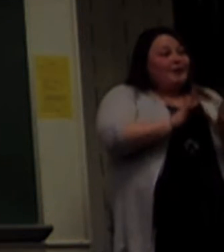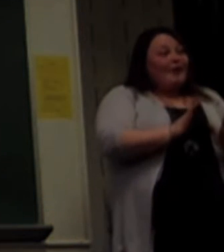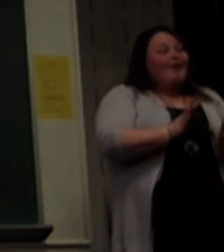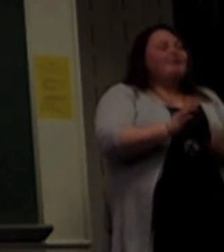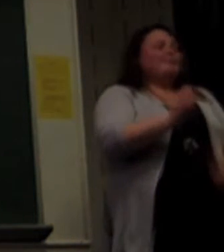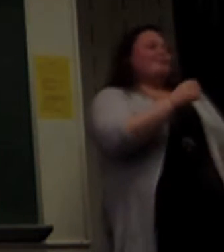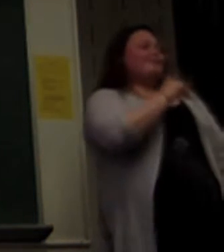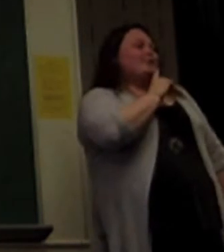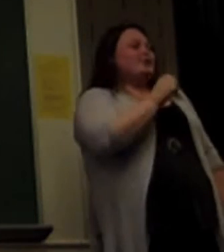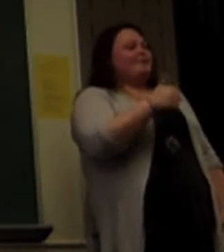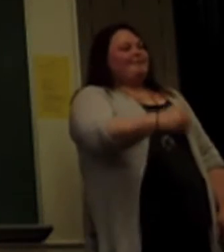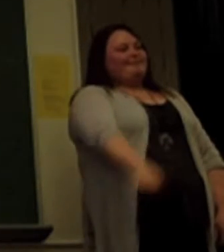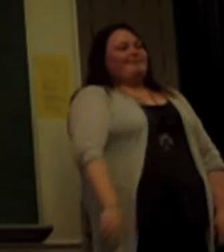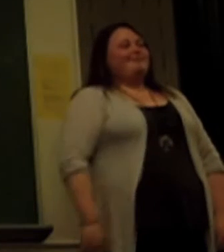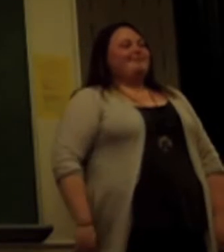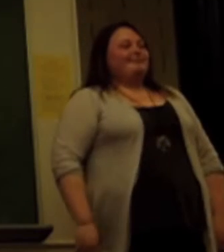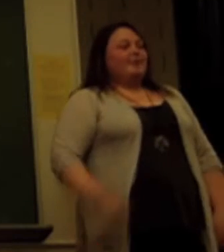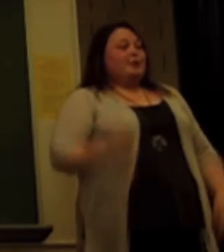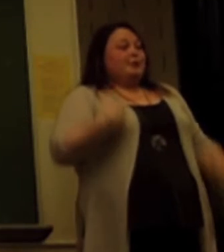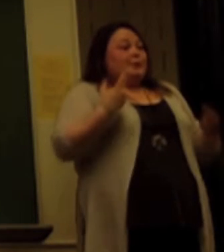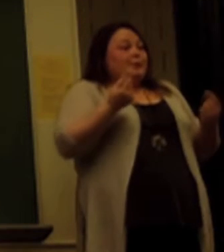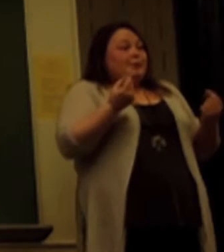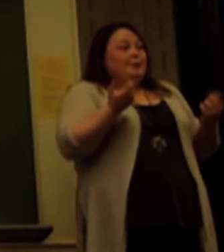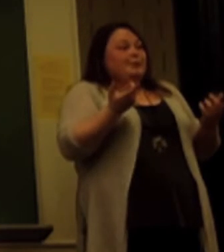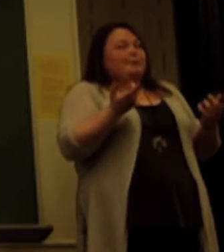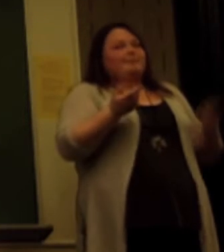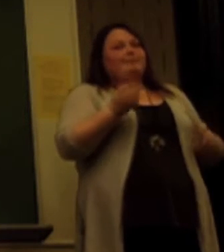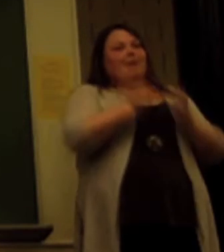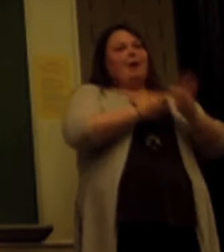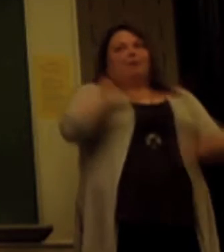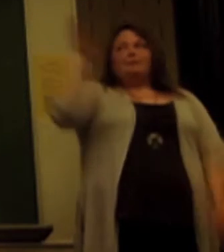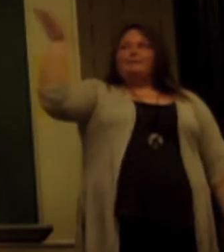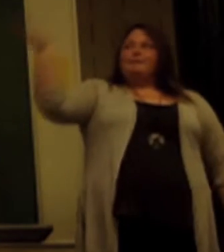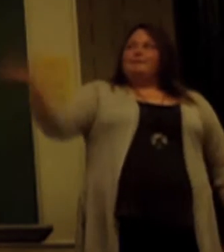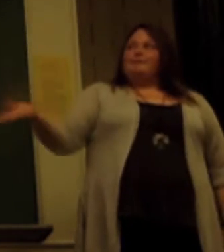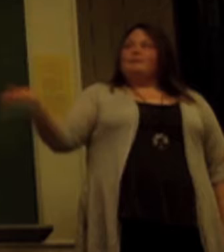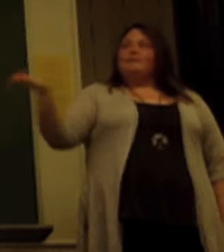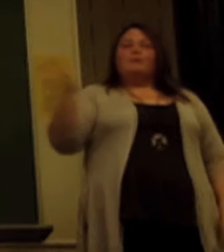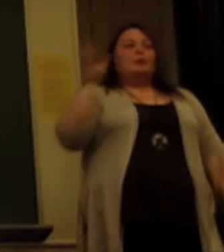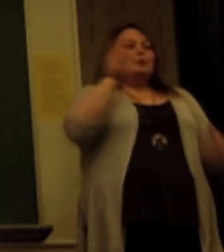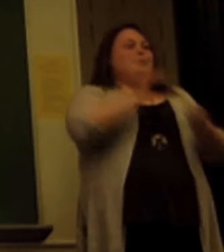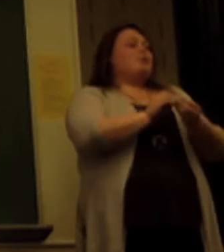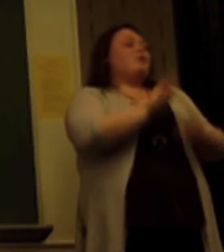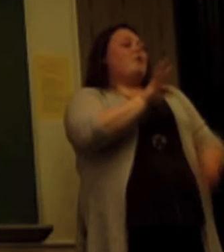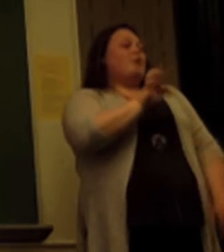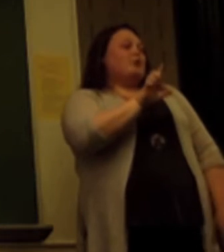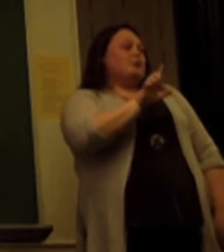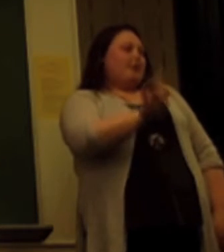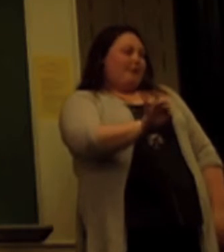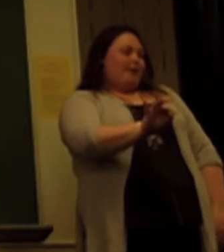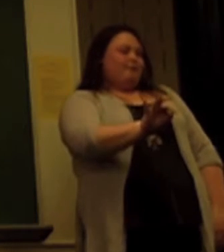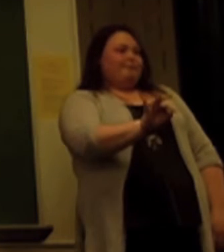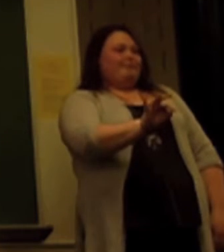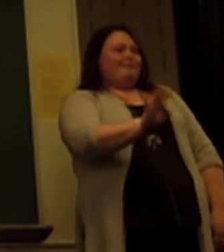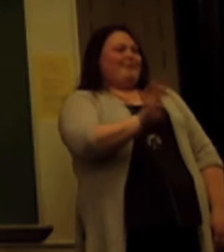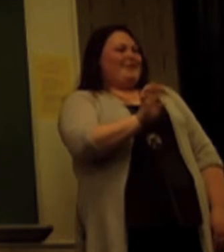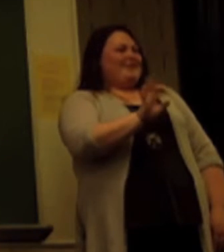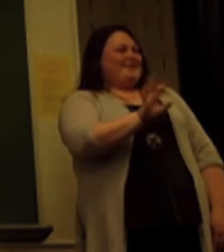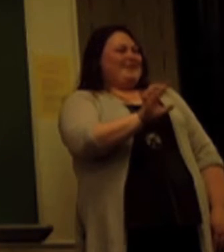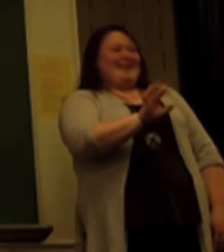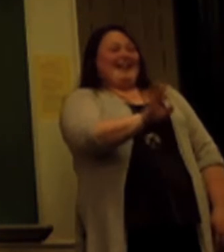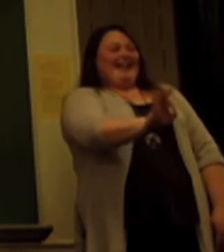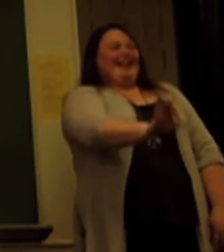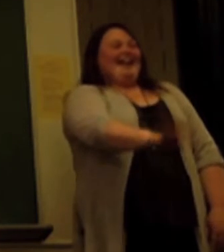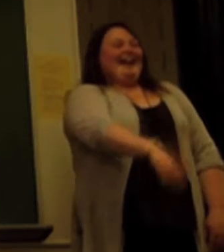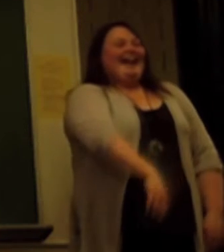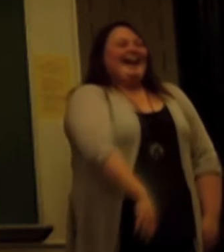So what did I do? So these are all my hours. I have a total of 429 because unlike everybody else, well, I finished